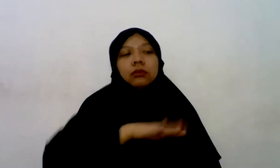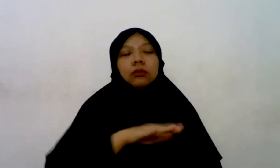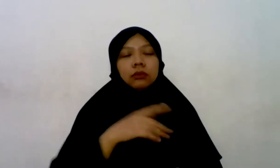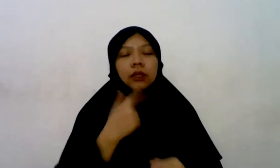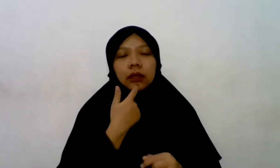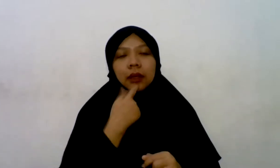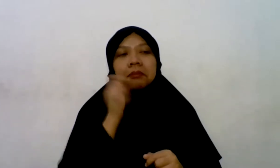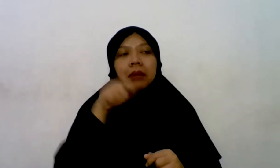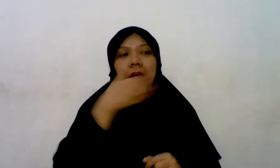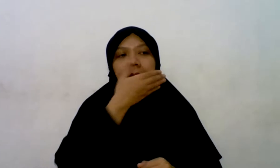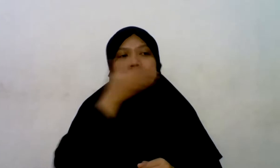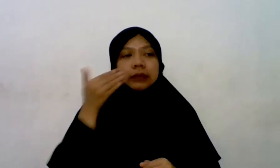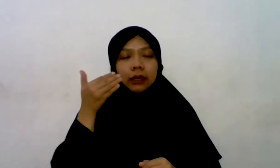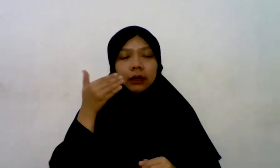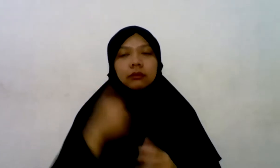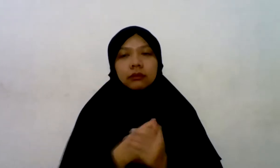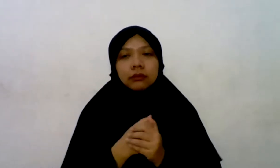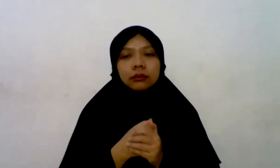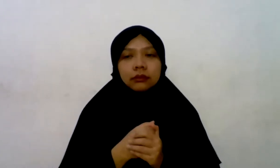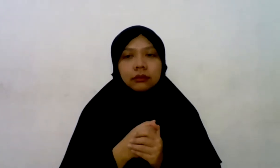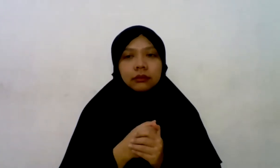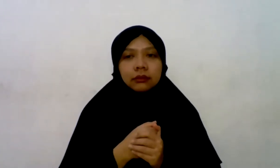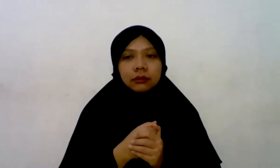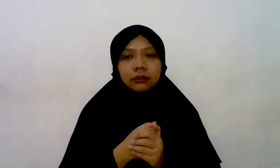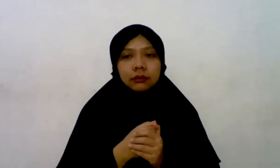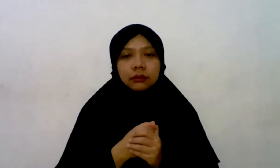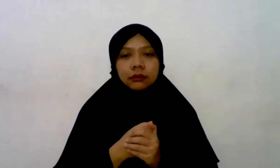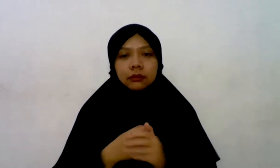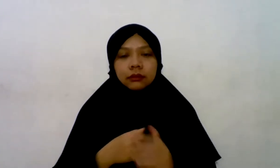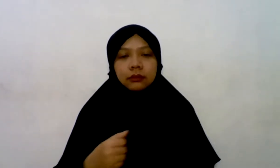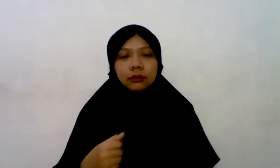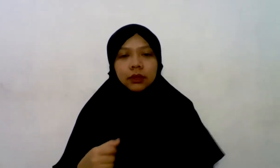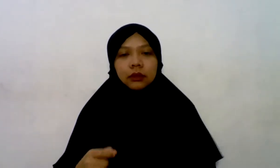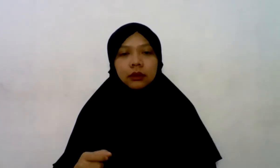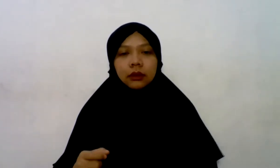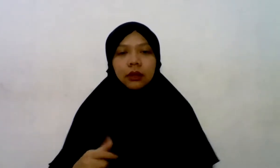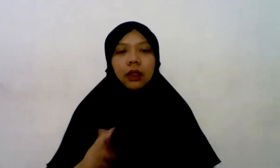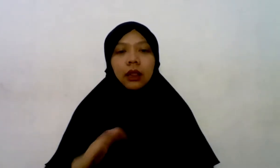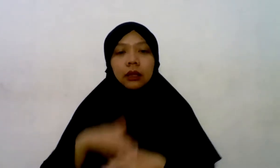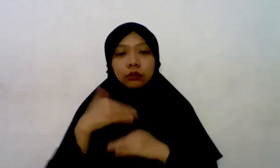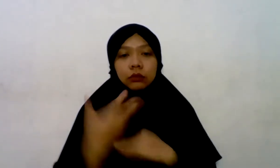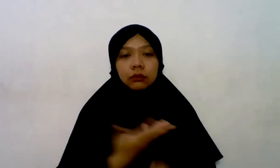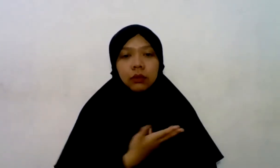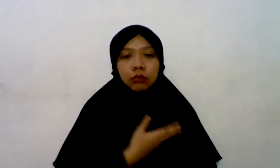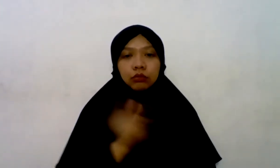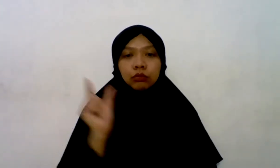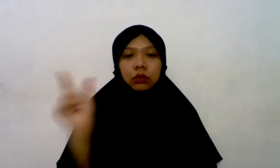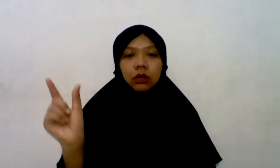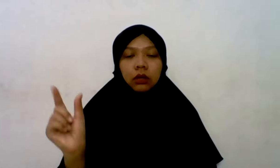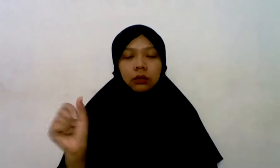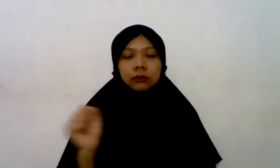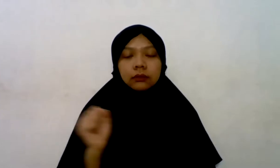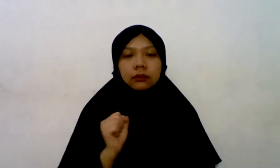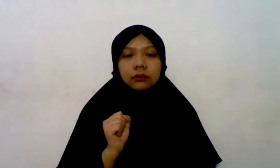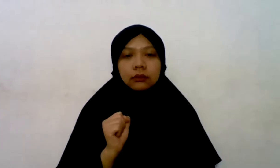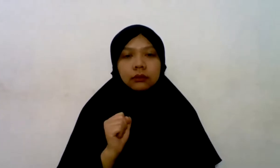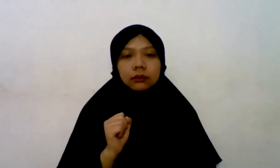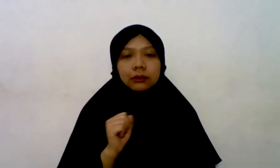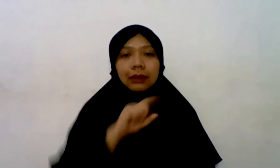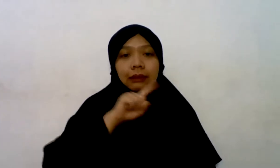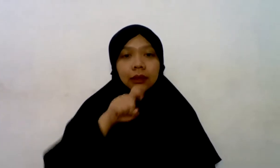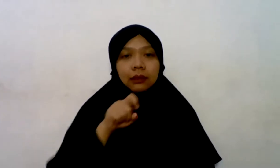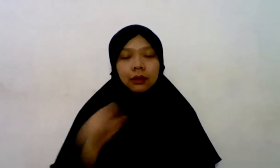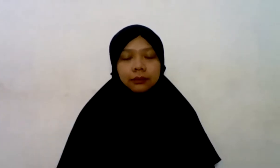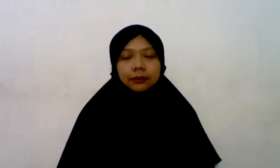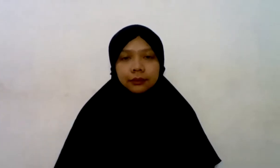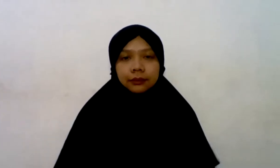Next is, I'd like to invite Rochelle Quigin to raise her question directly, and perhaps